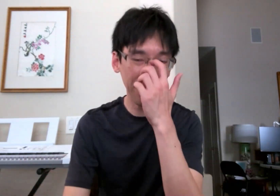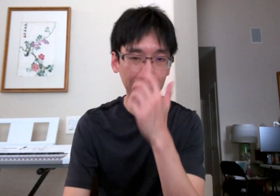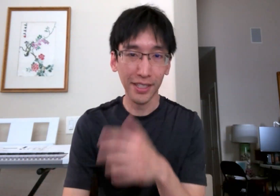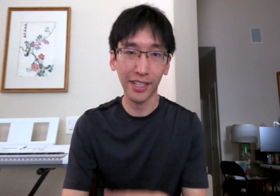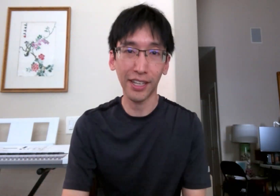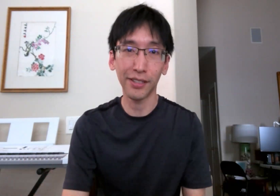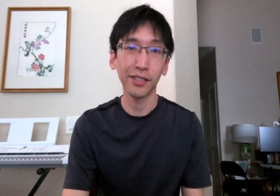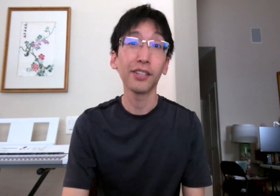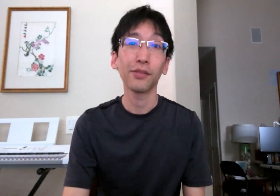and